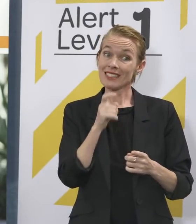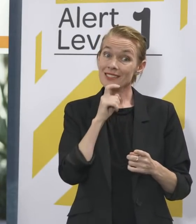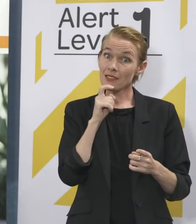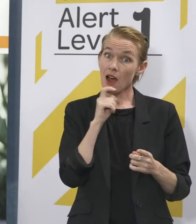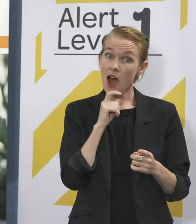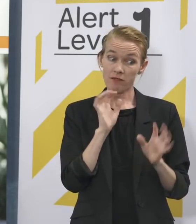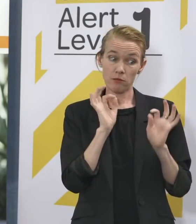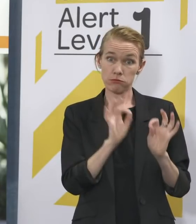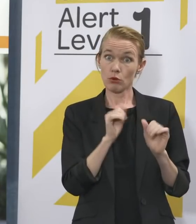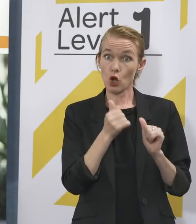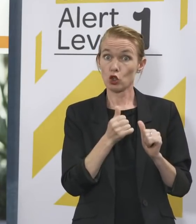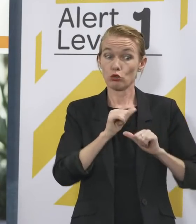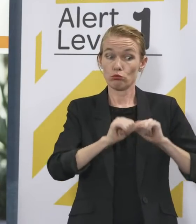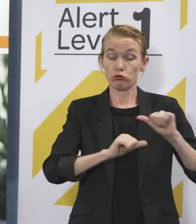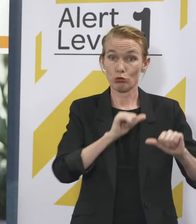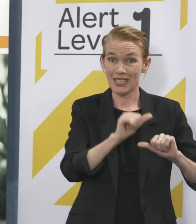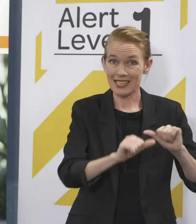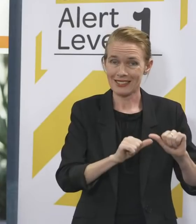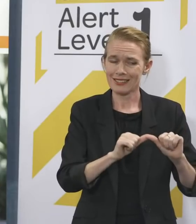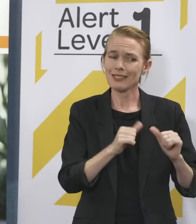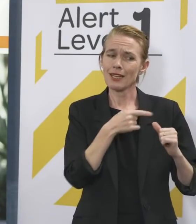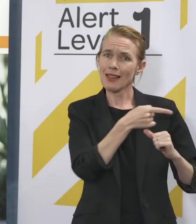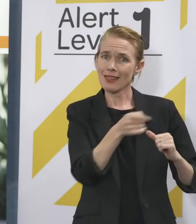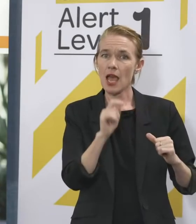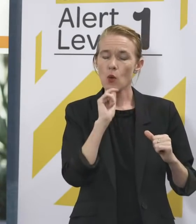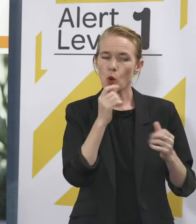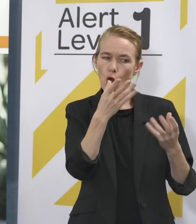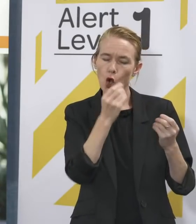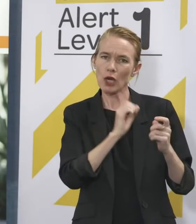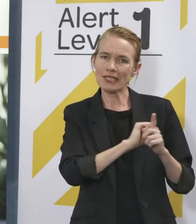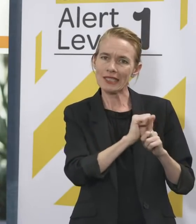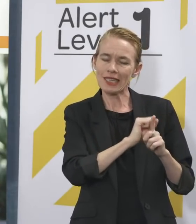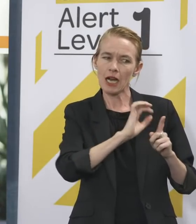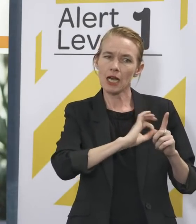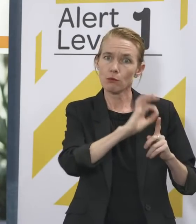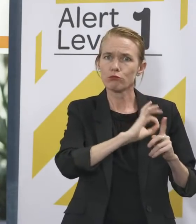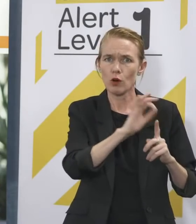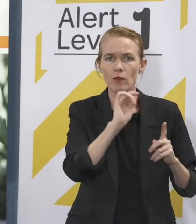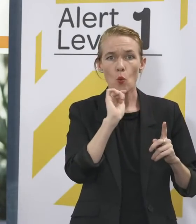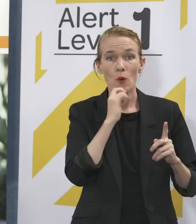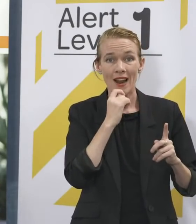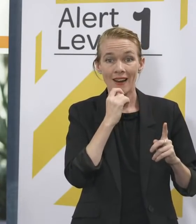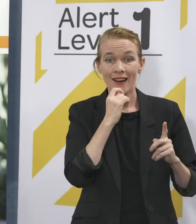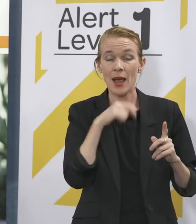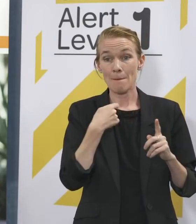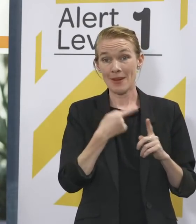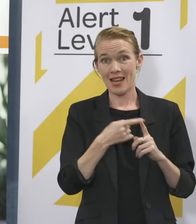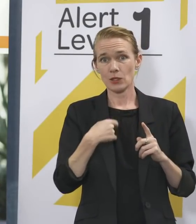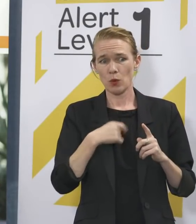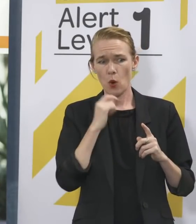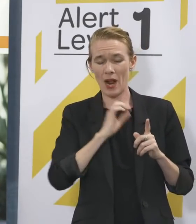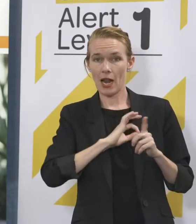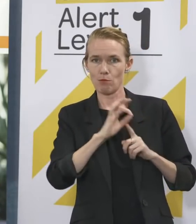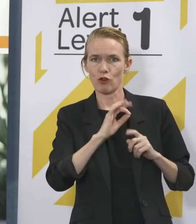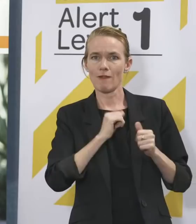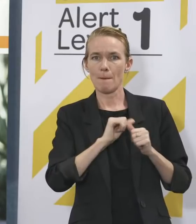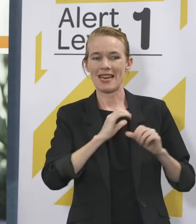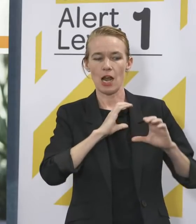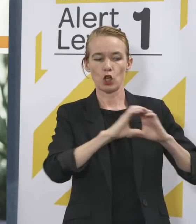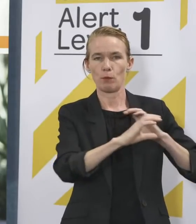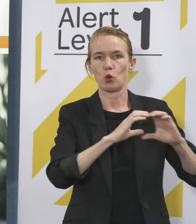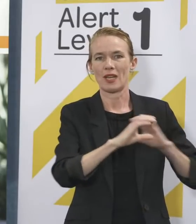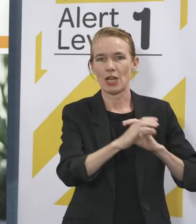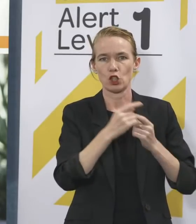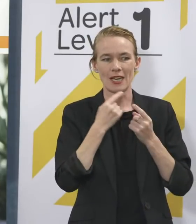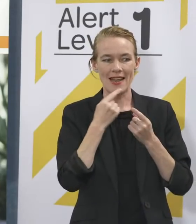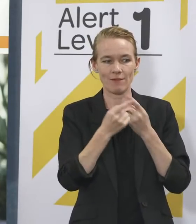kept safe, and then of course they will be refining and improving their protocols, including communication. When we've